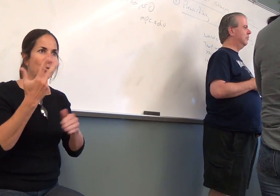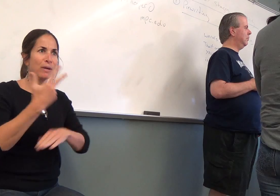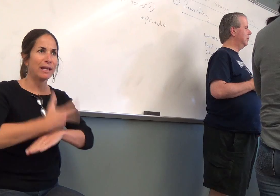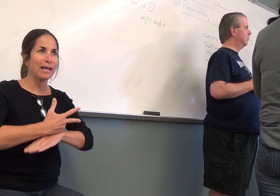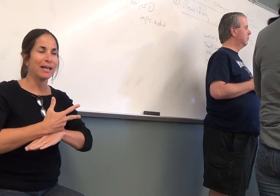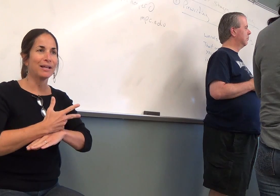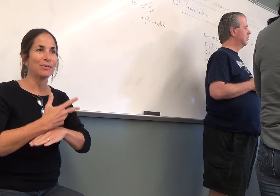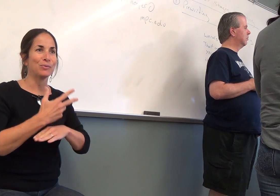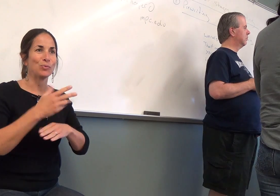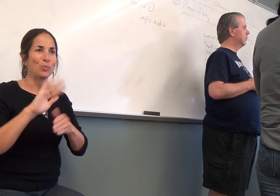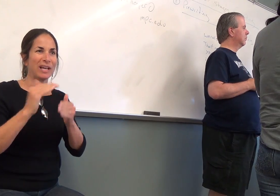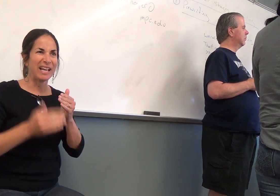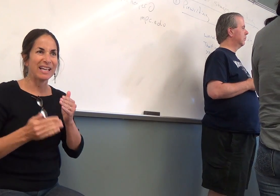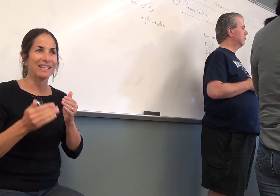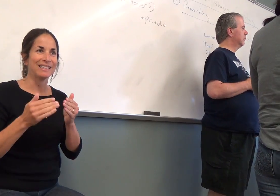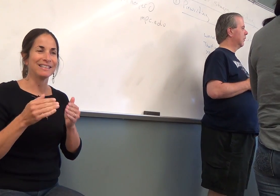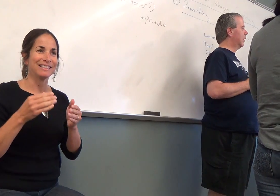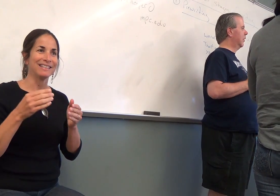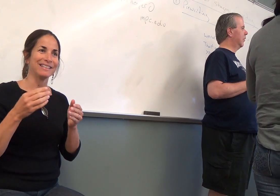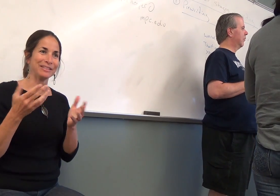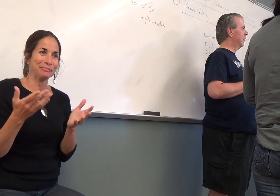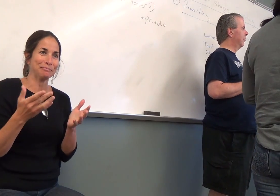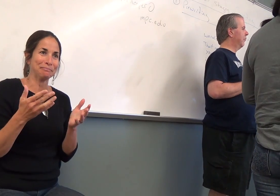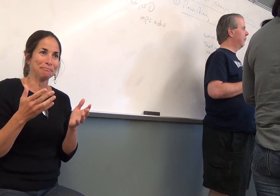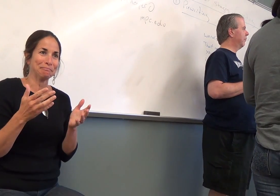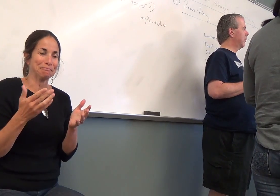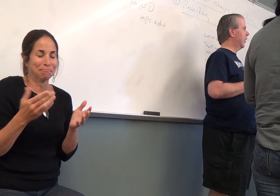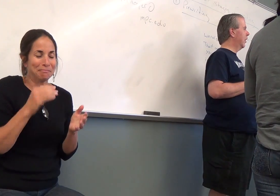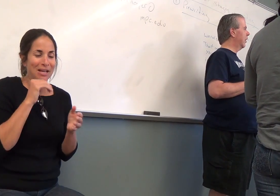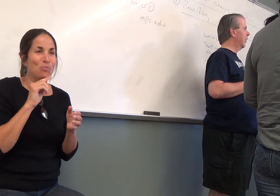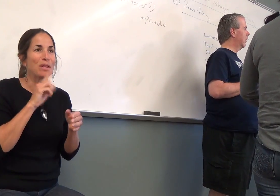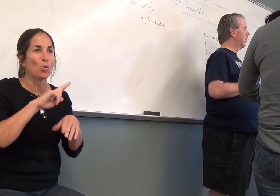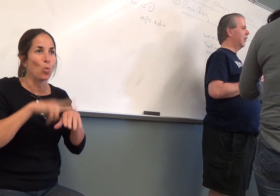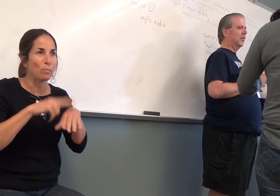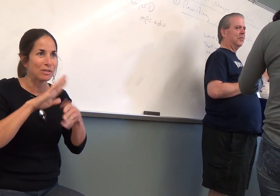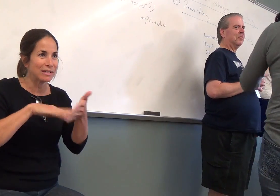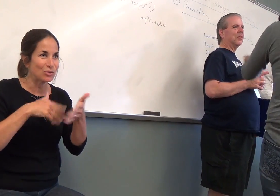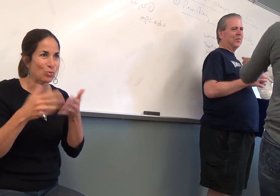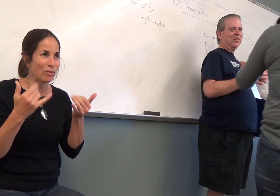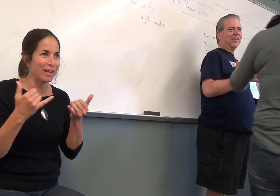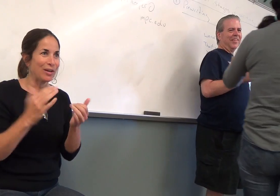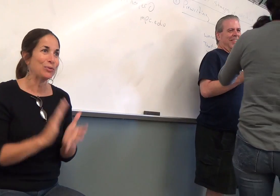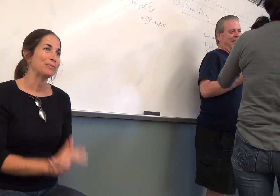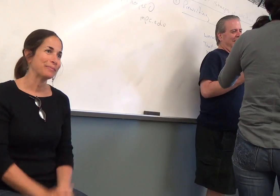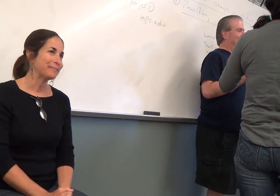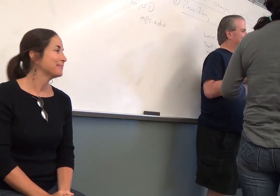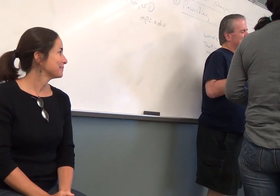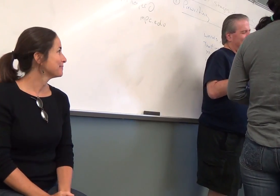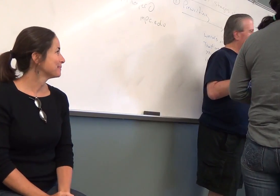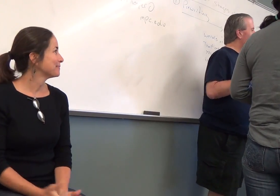it's been a bit less than normal. Hi. He was here, he was here.